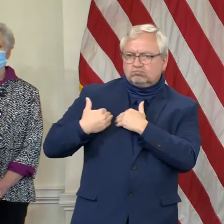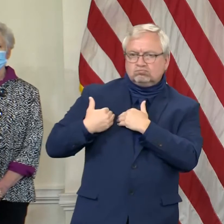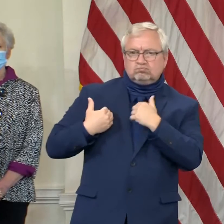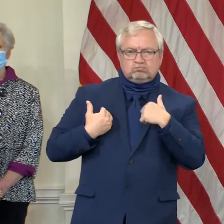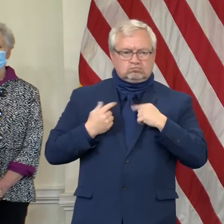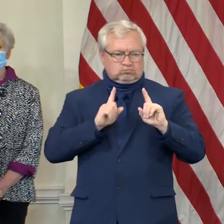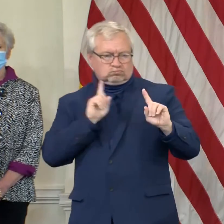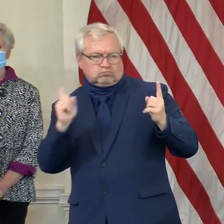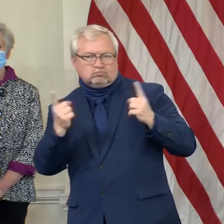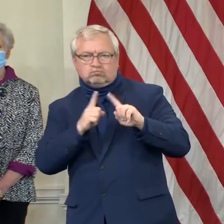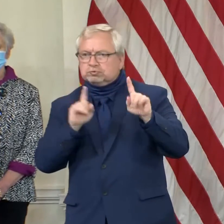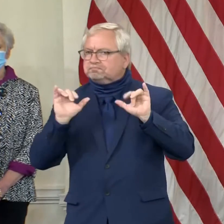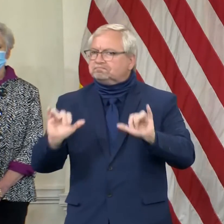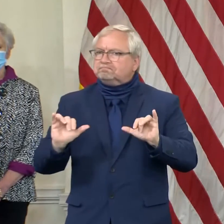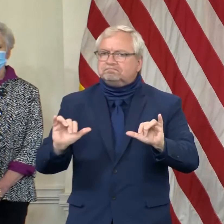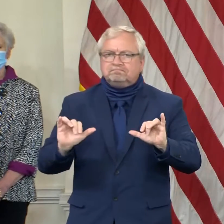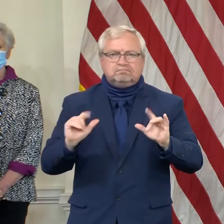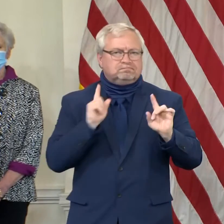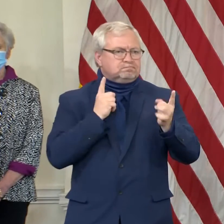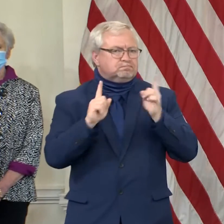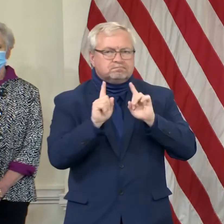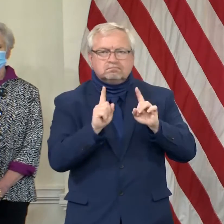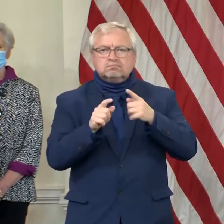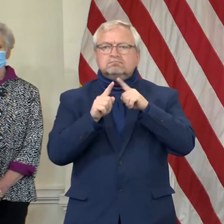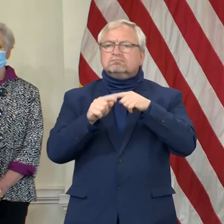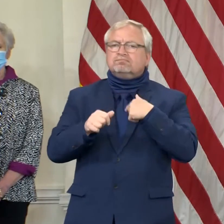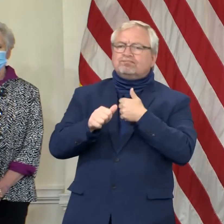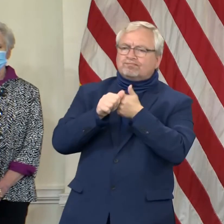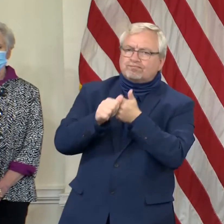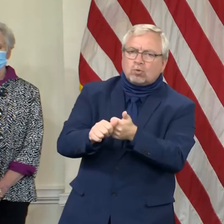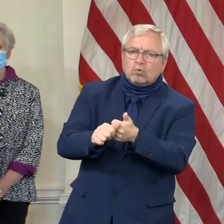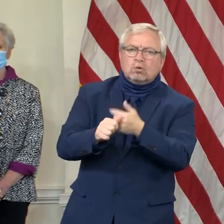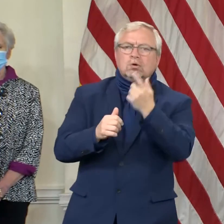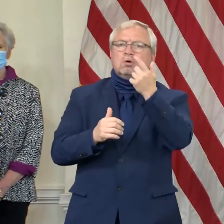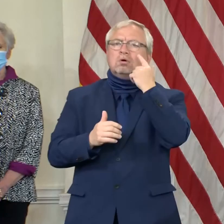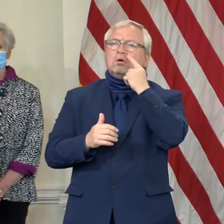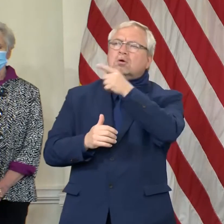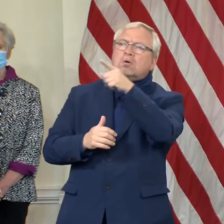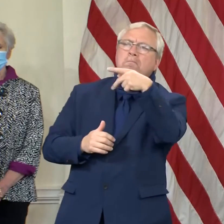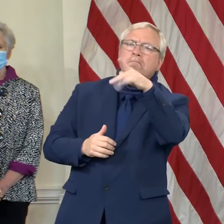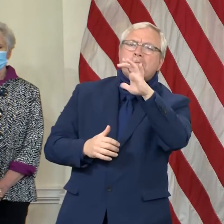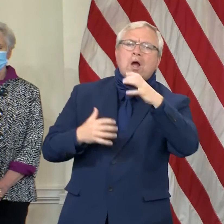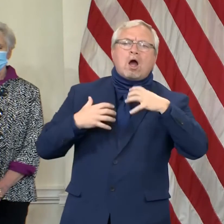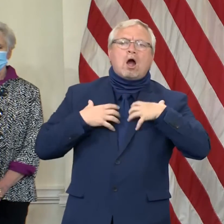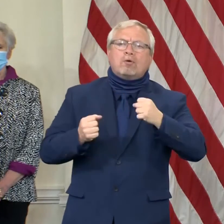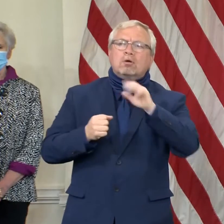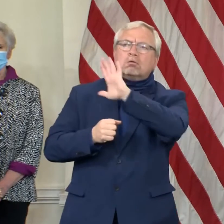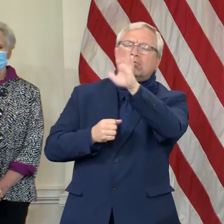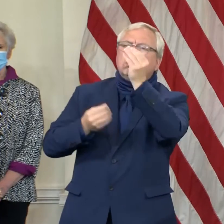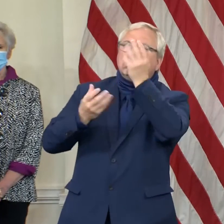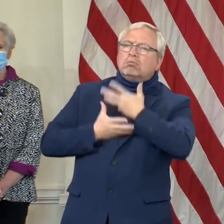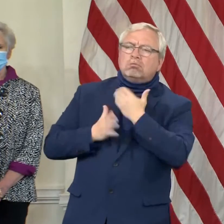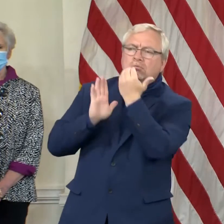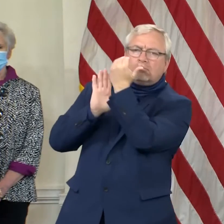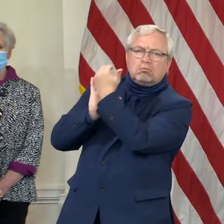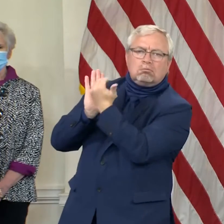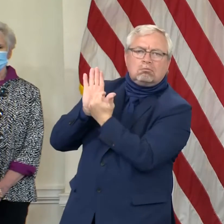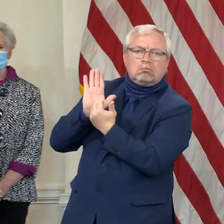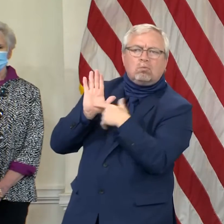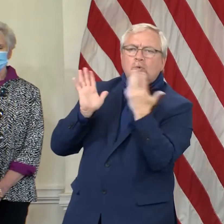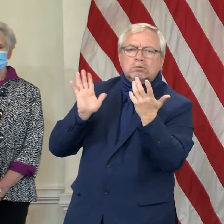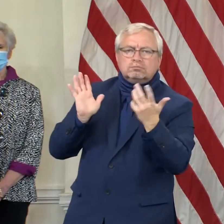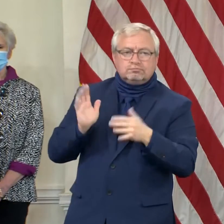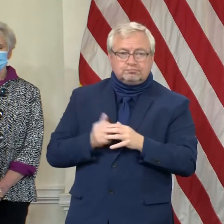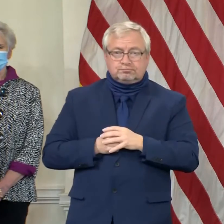distancing, and continue to follow the guidance from public health officials. One of the first actions